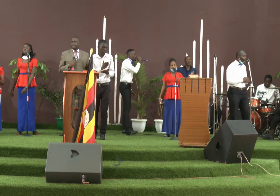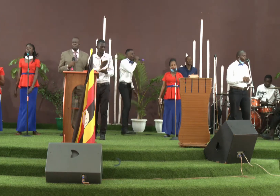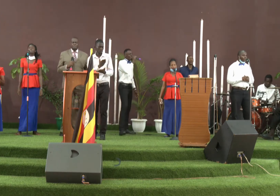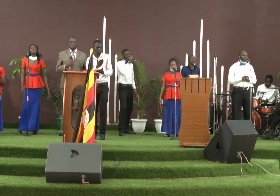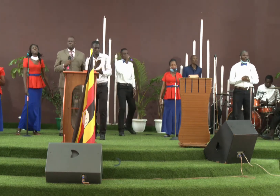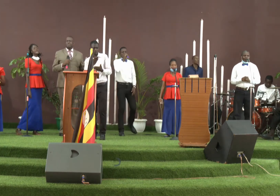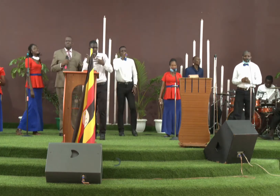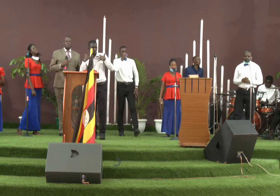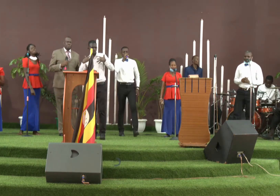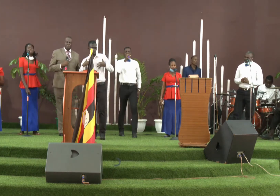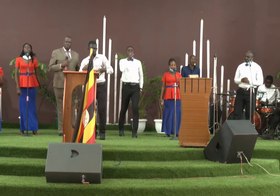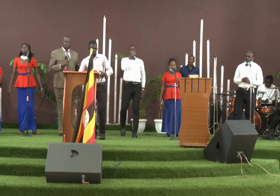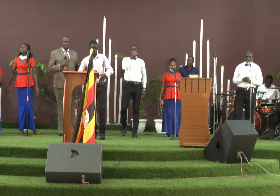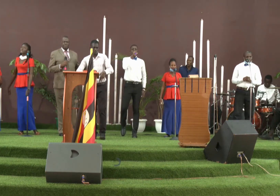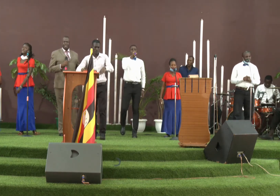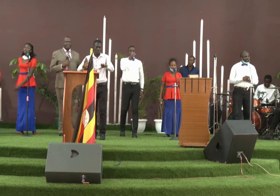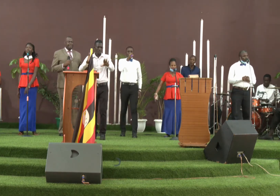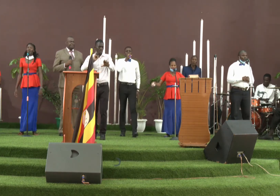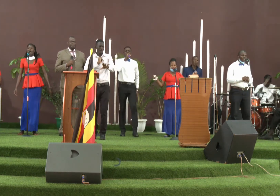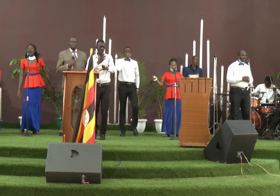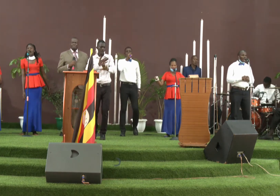my veins. Sing, I'm no